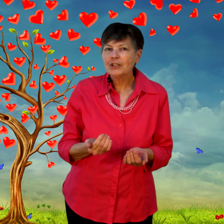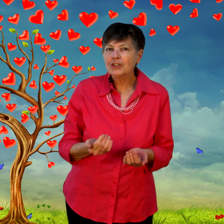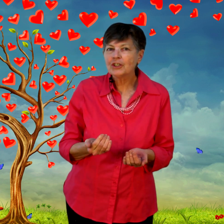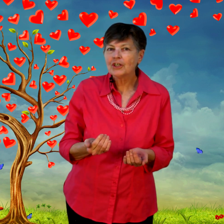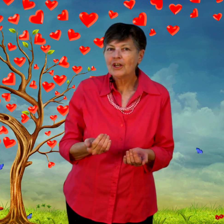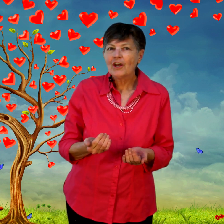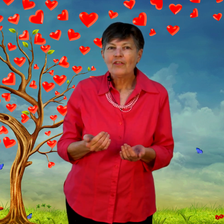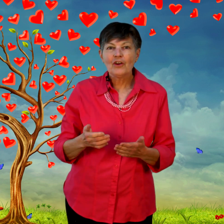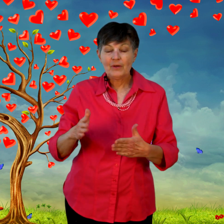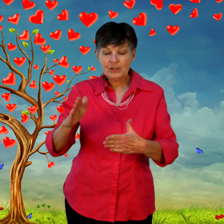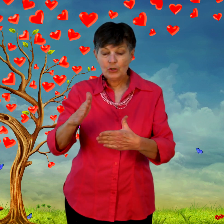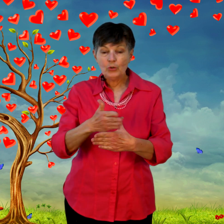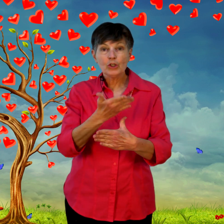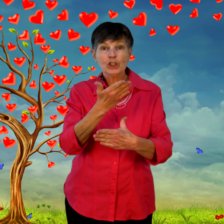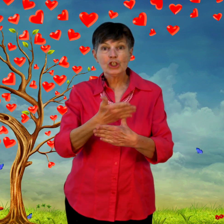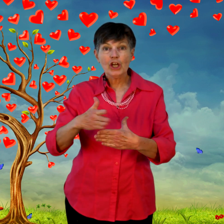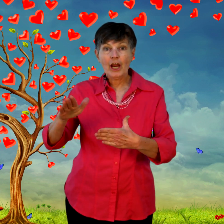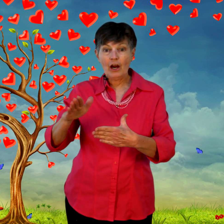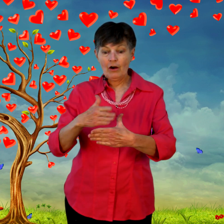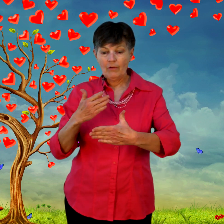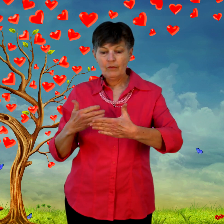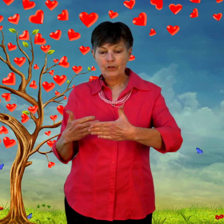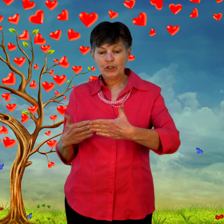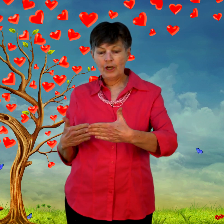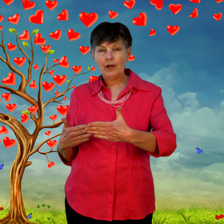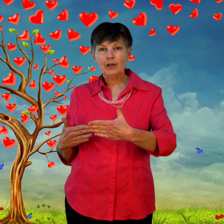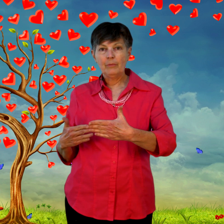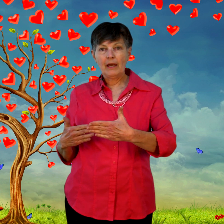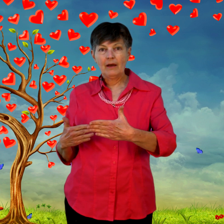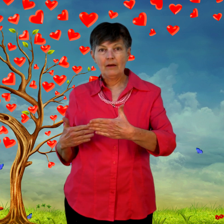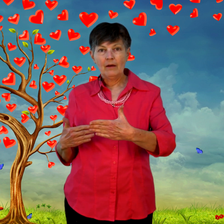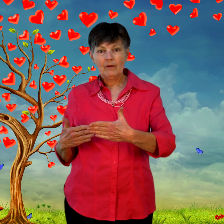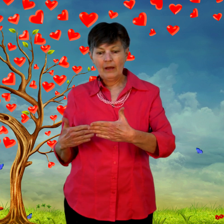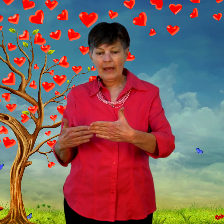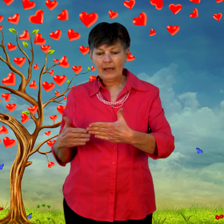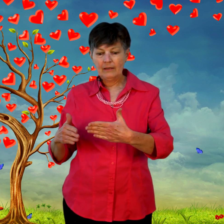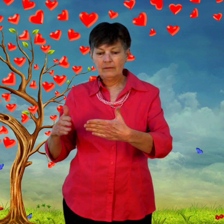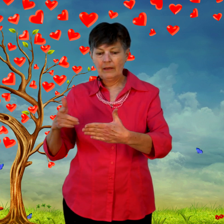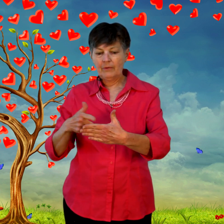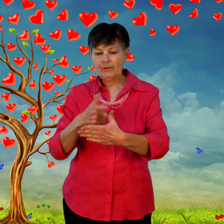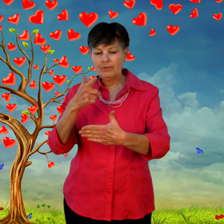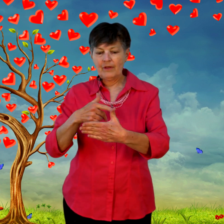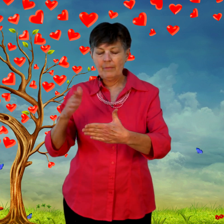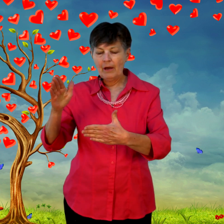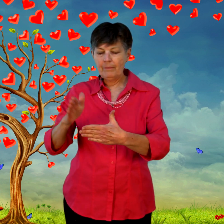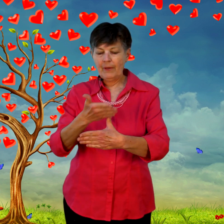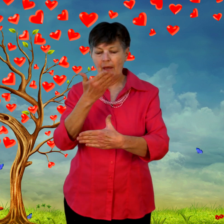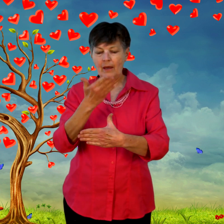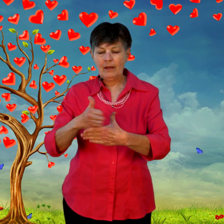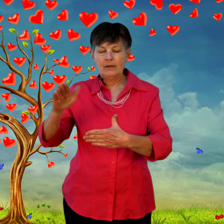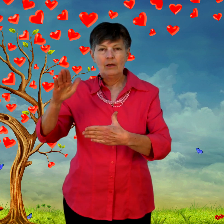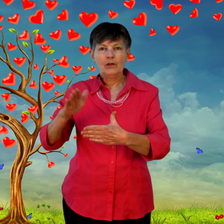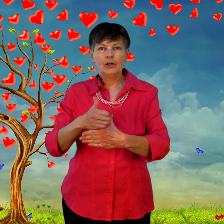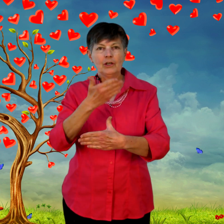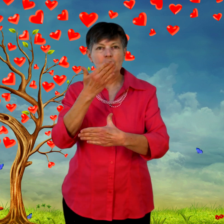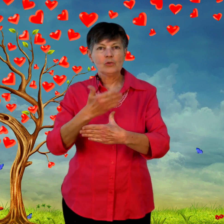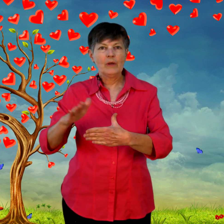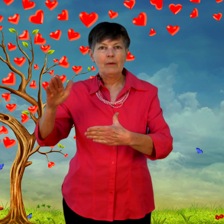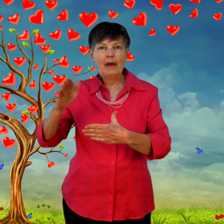much there is to share. For share, you make a hand like with your thumb up and you're going to swing it back